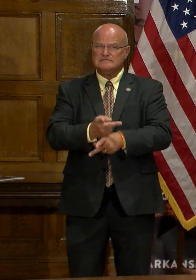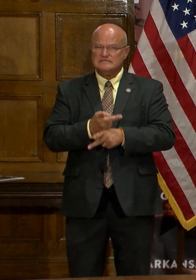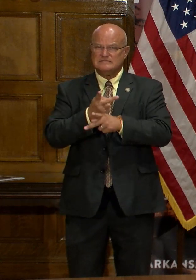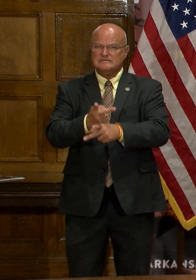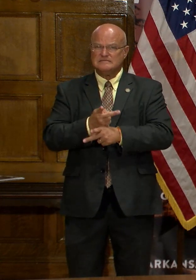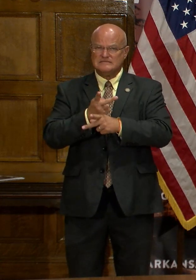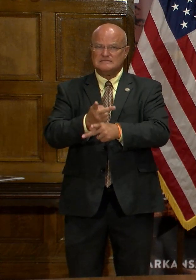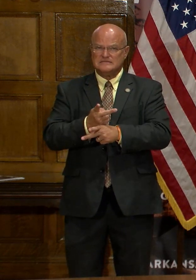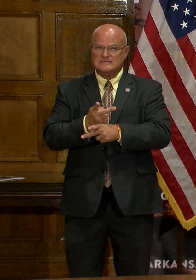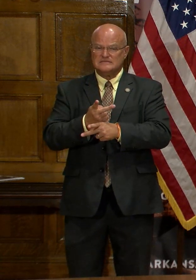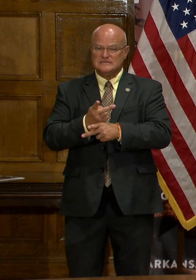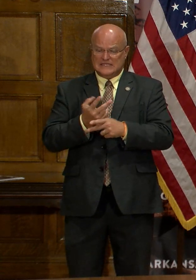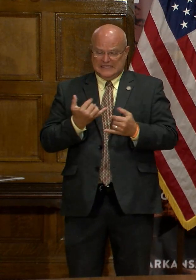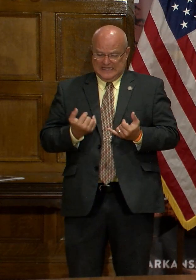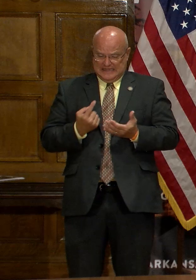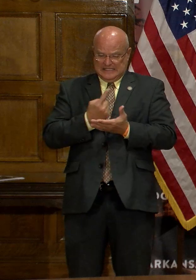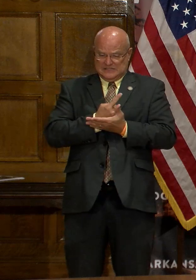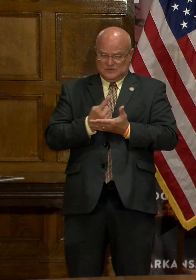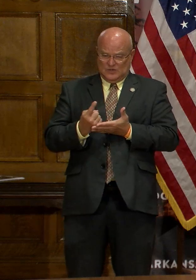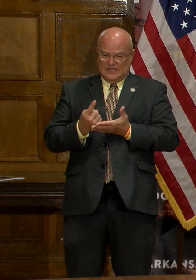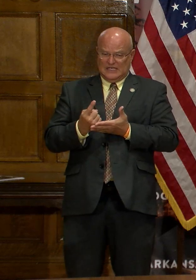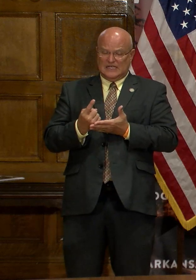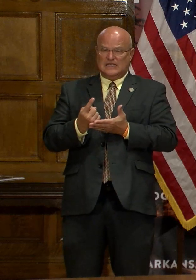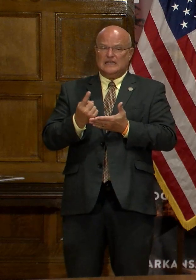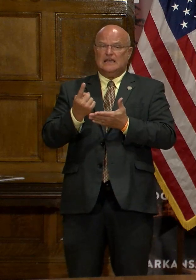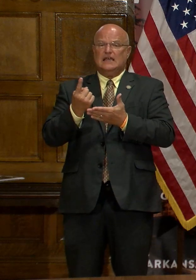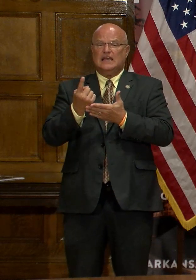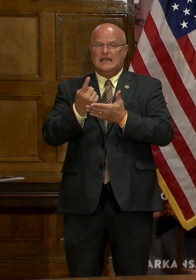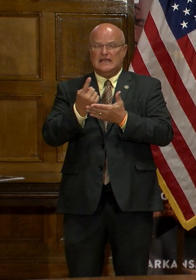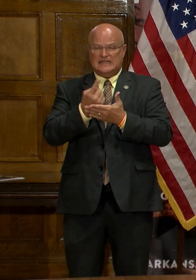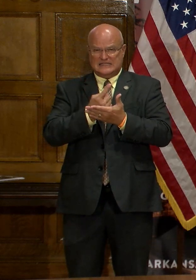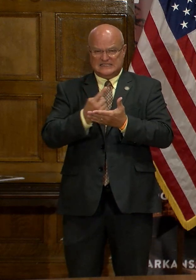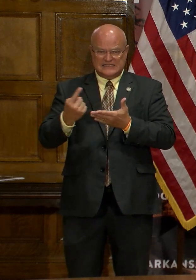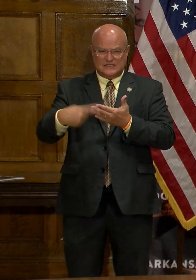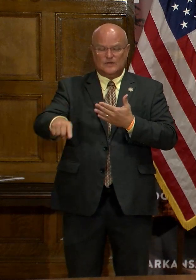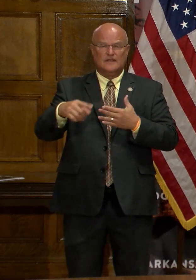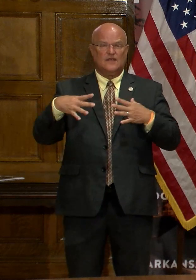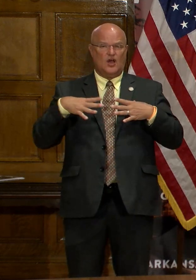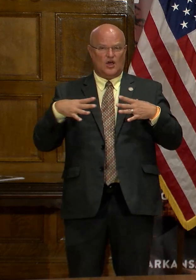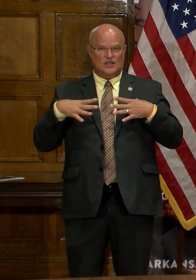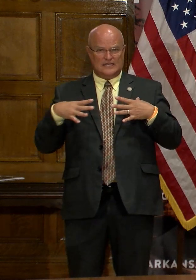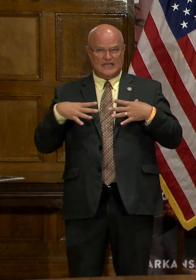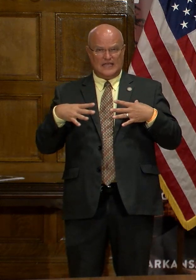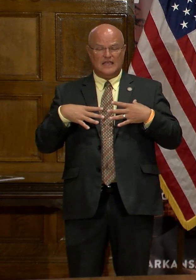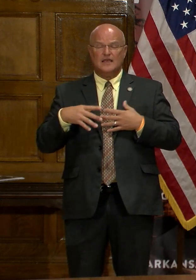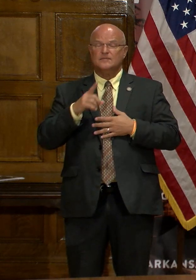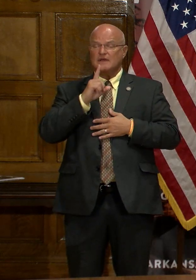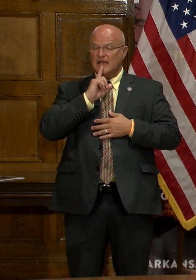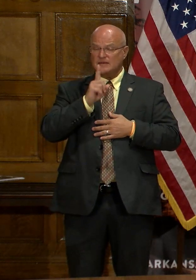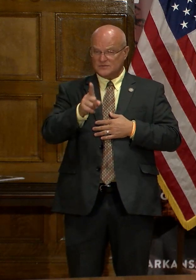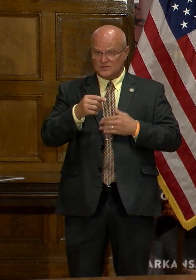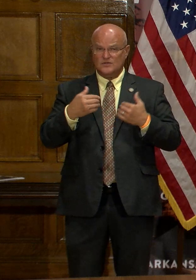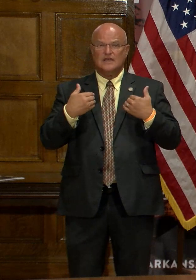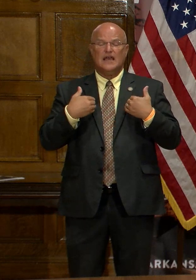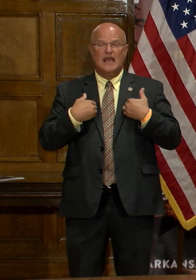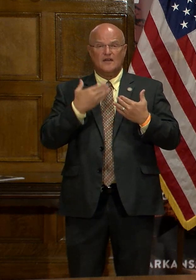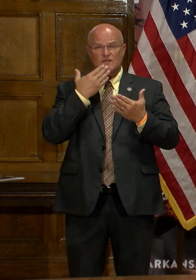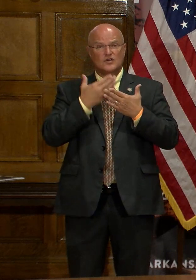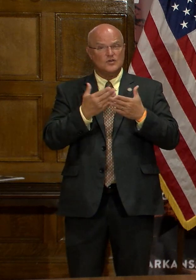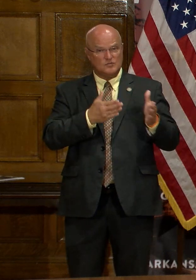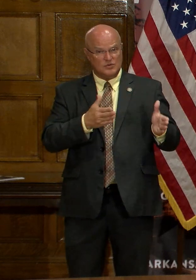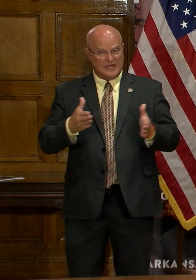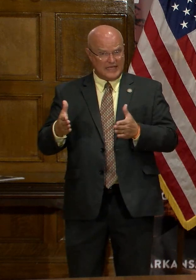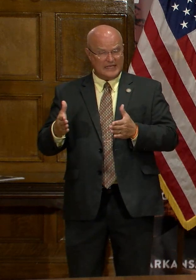precautions both this week, but even as we go into the holiday. But I think they absolutely have a good